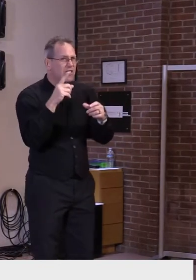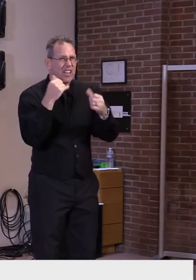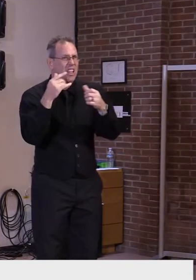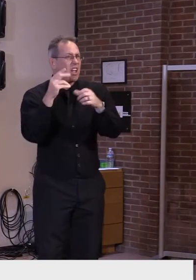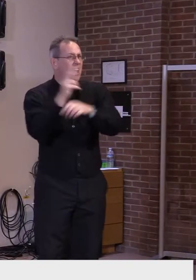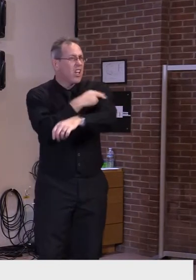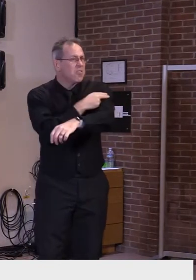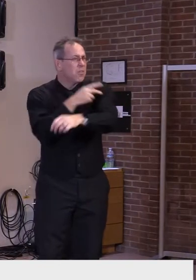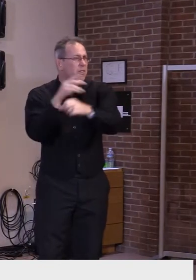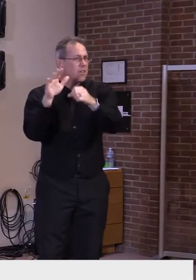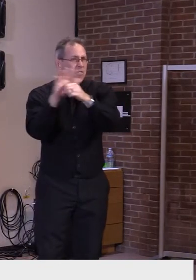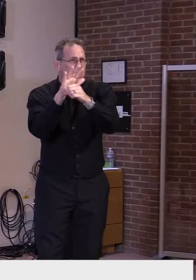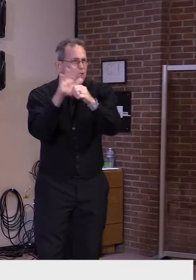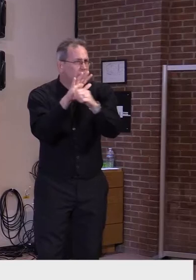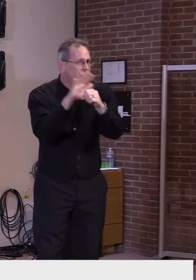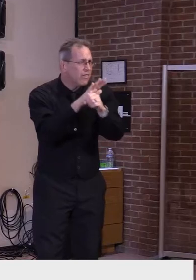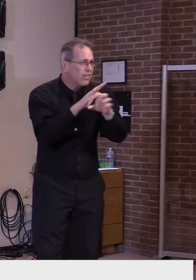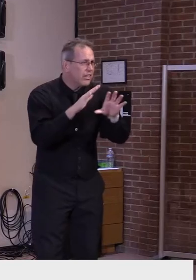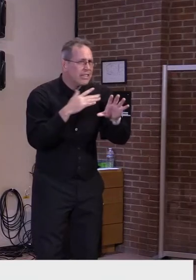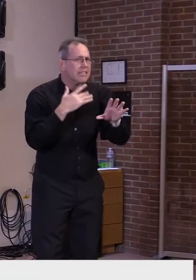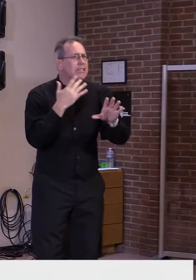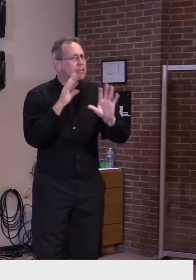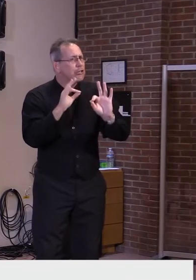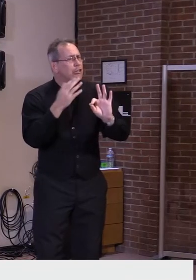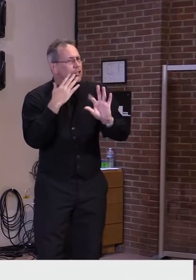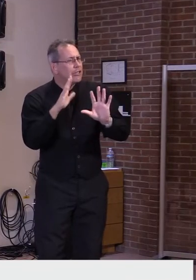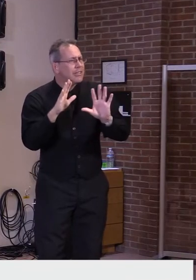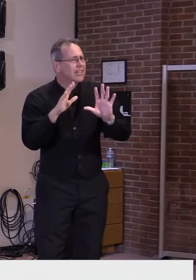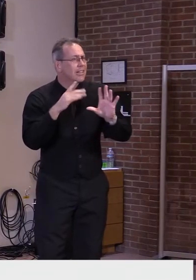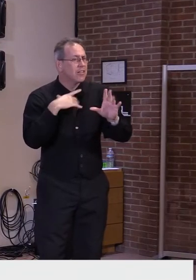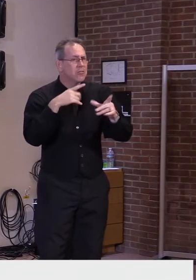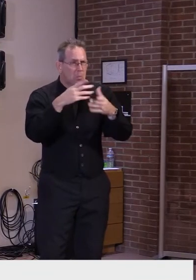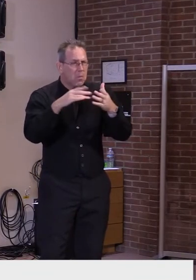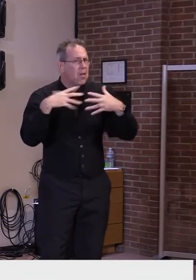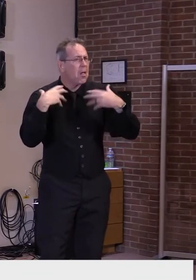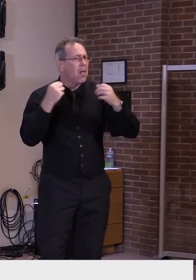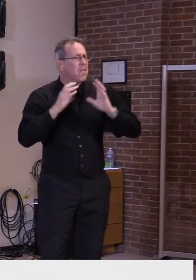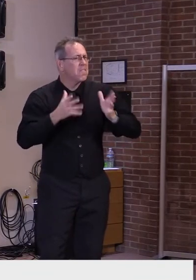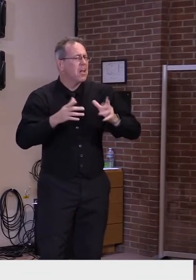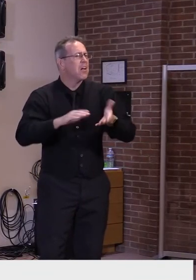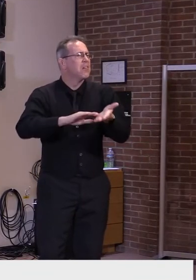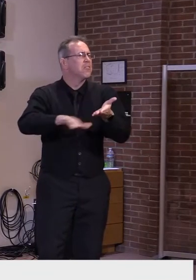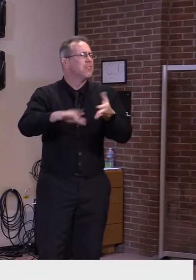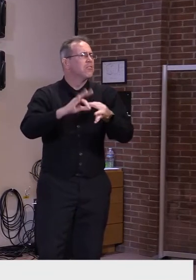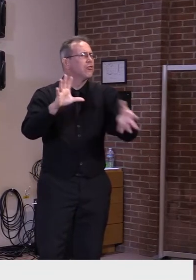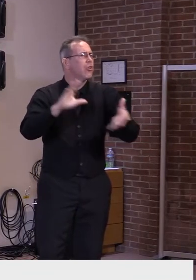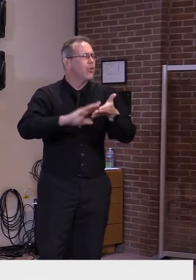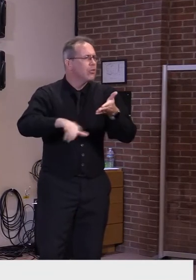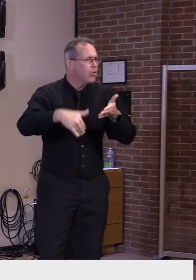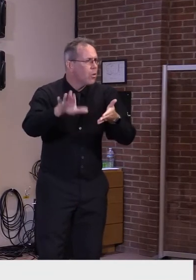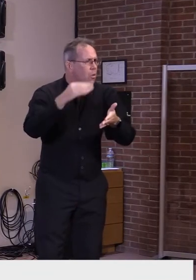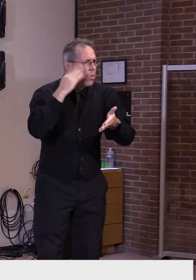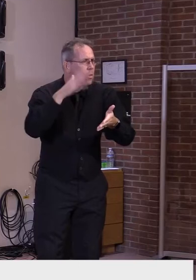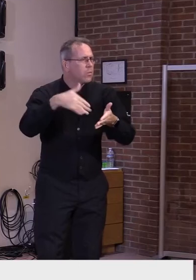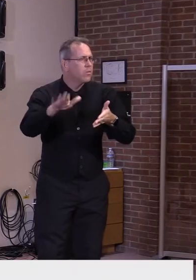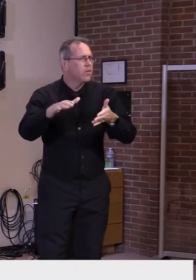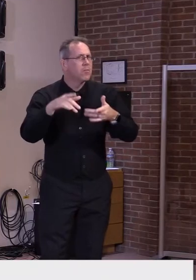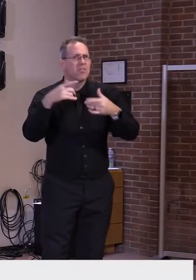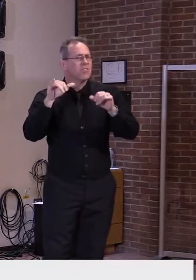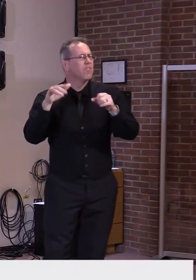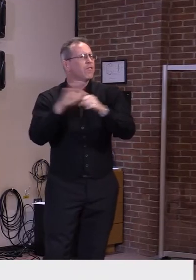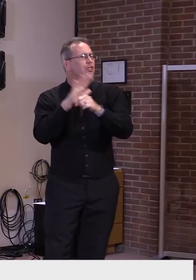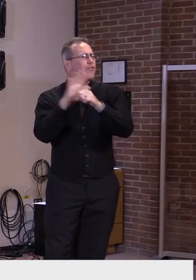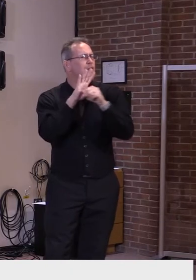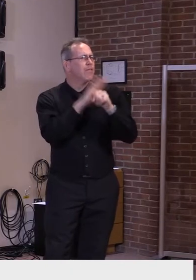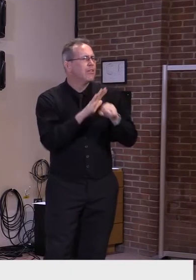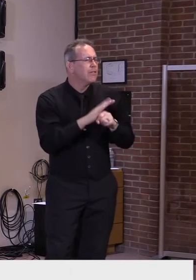called subacute care, out of the hospital into other facilities. We've done that in the first round